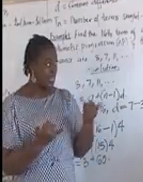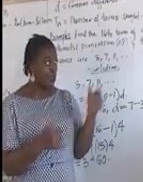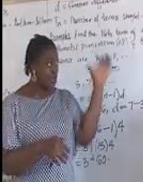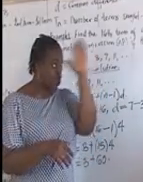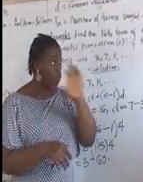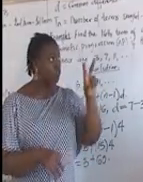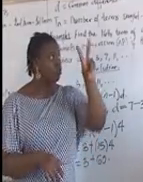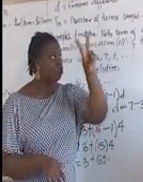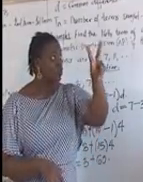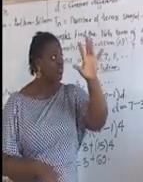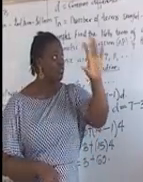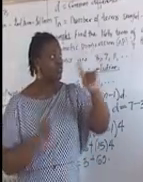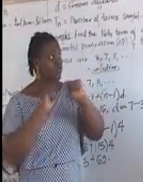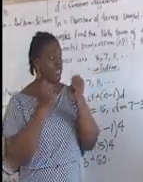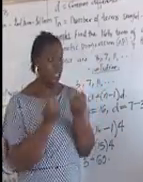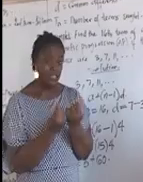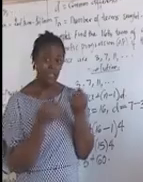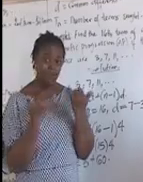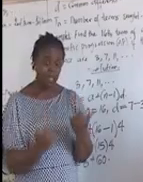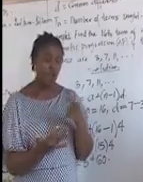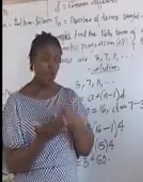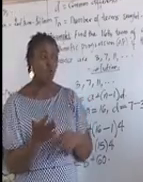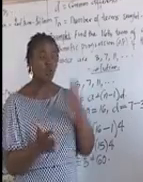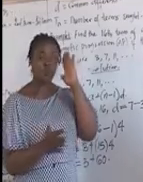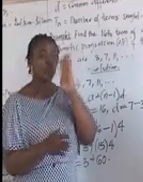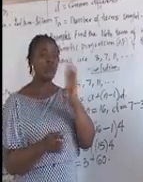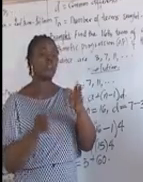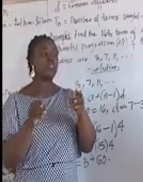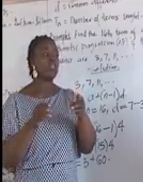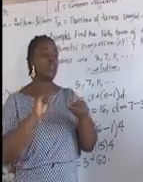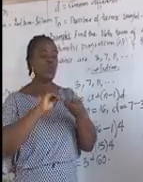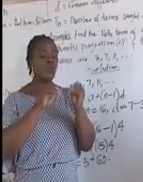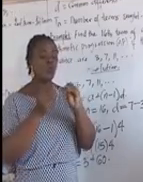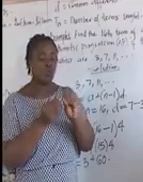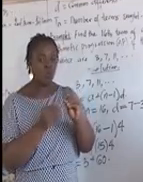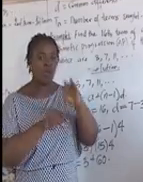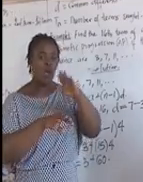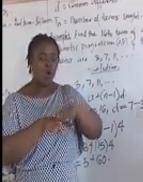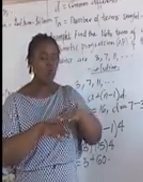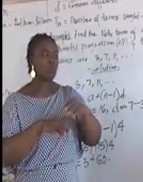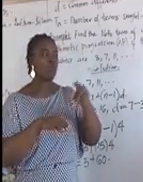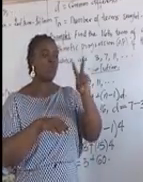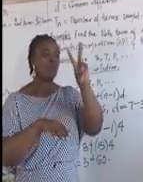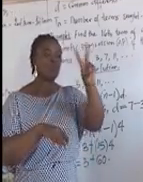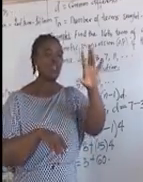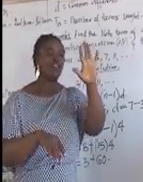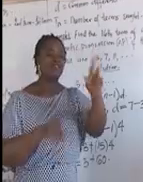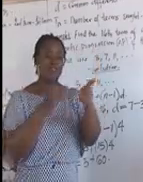term of the sequence. What will be the value in the 25th position of this